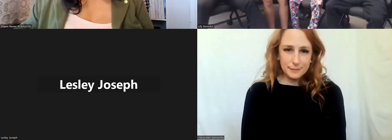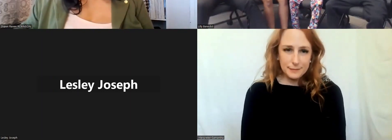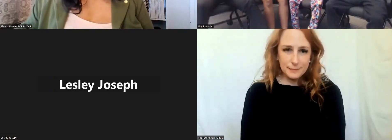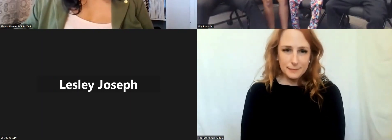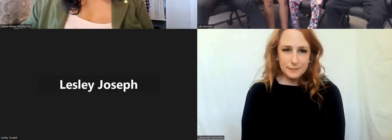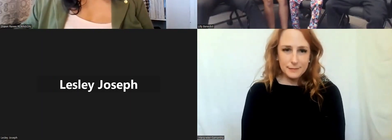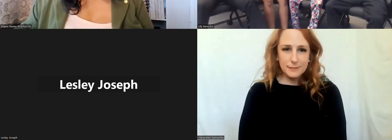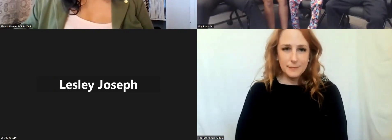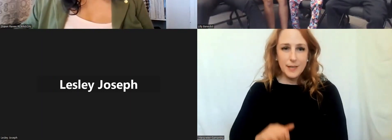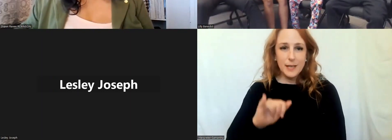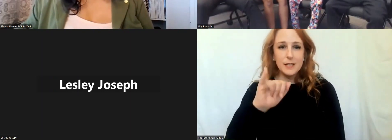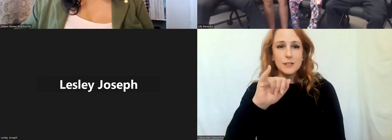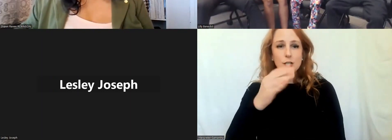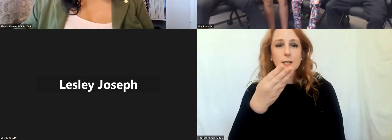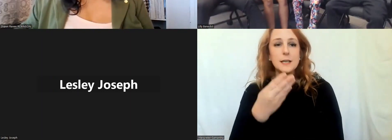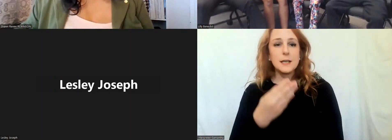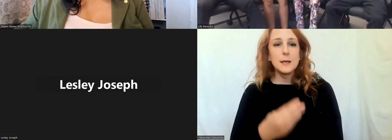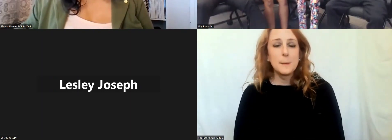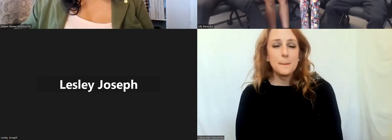Jonte.